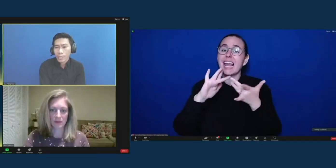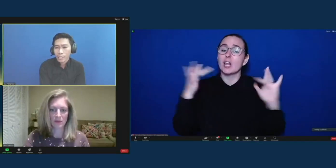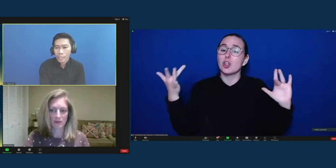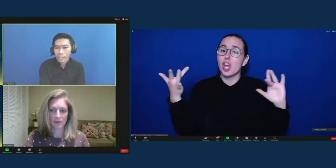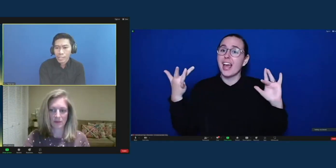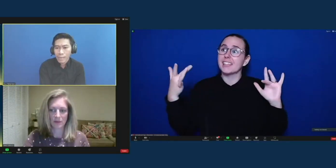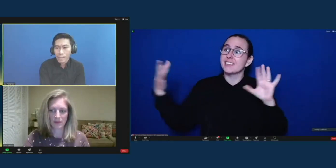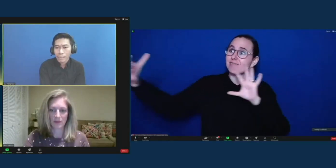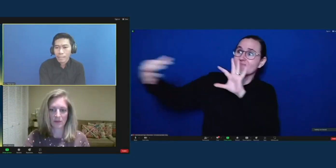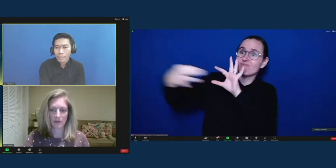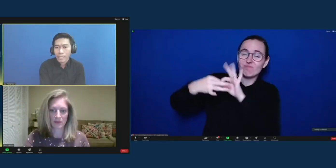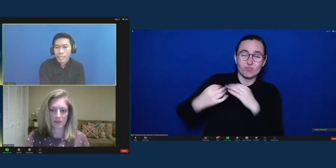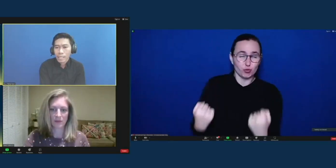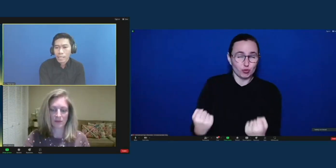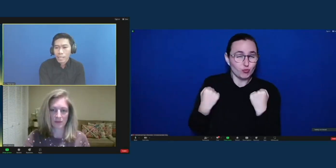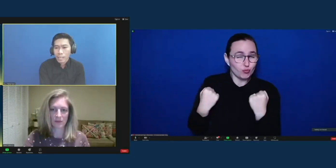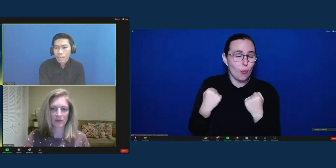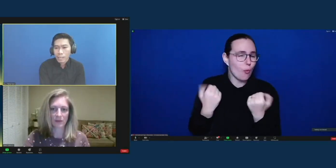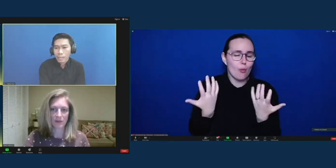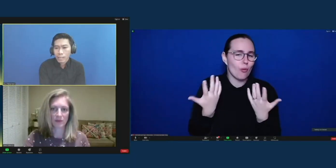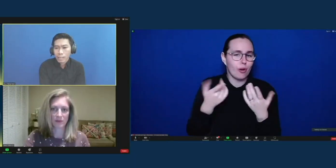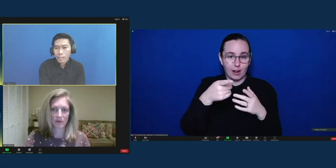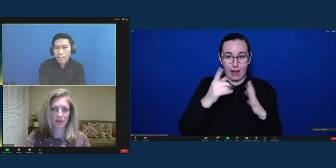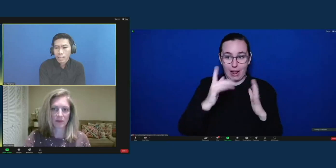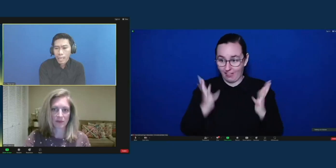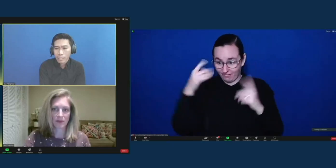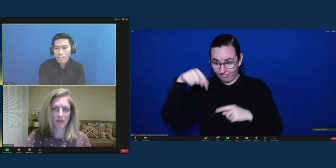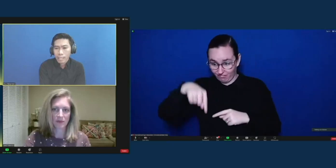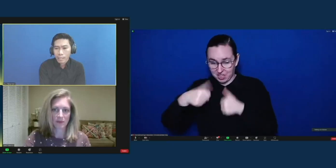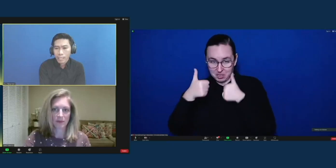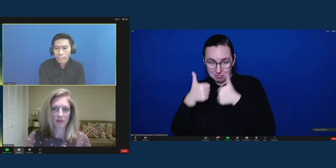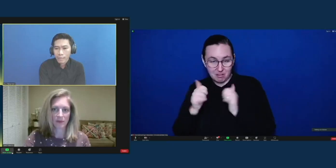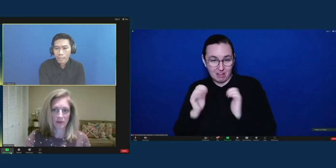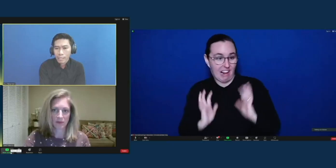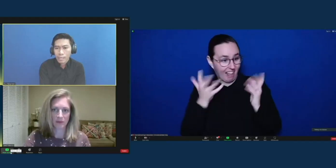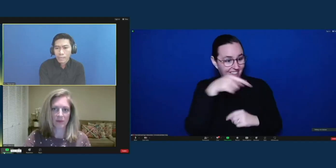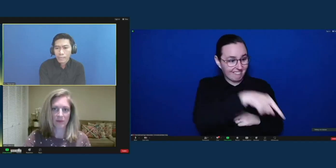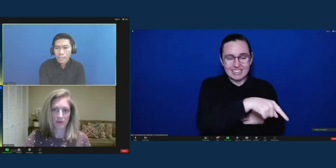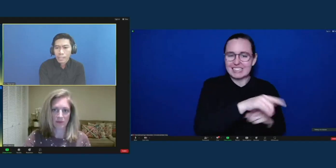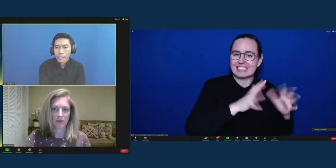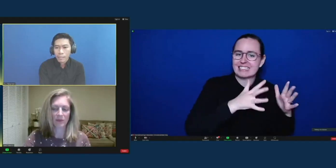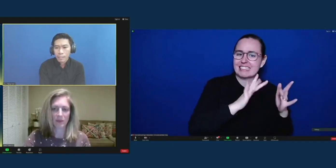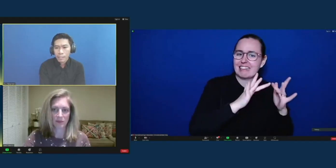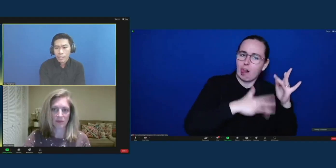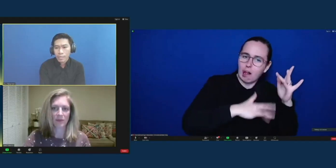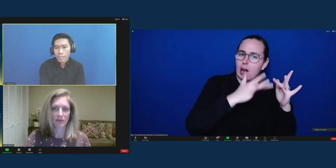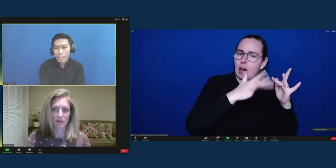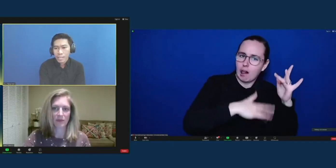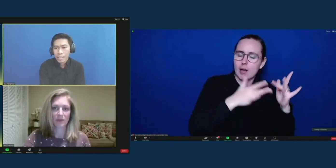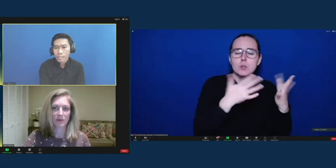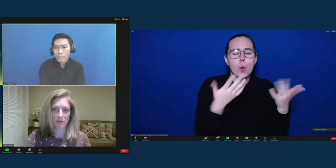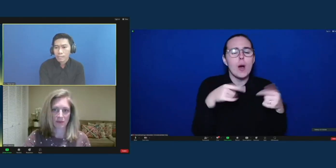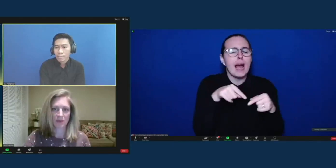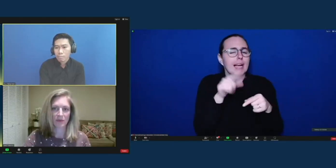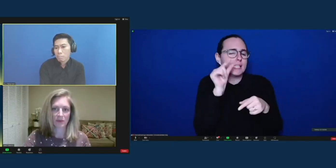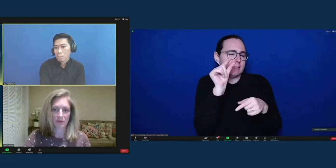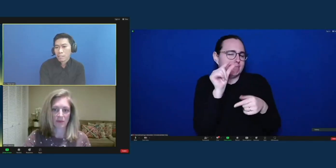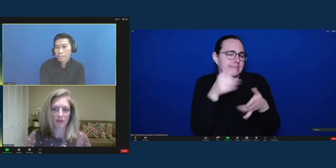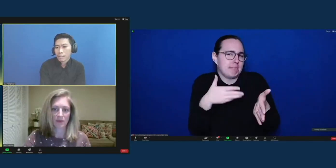So the connection is really a problem, and hence the connectivity. But here in the